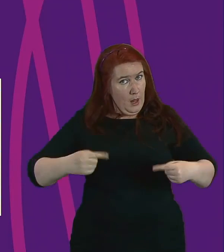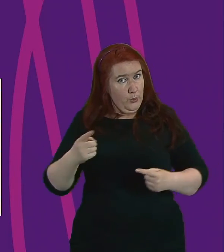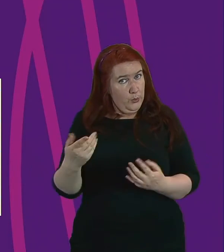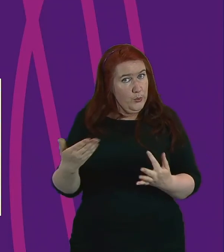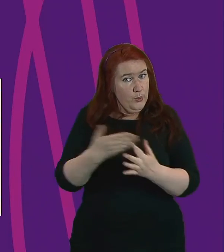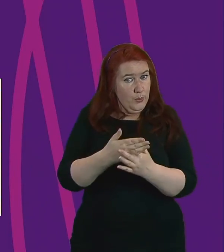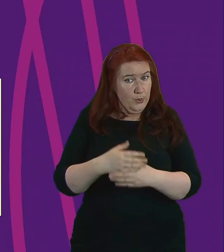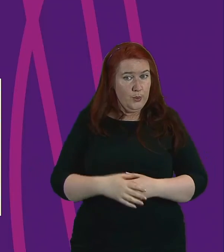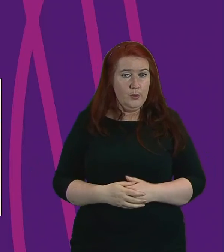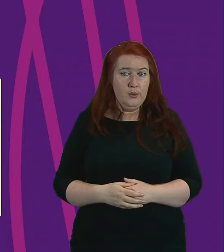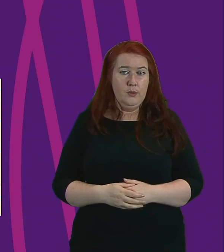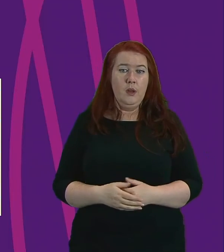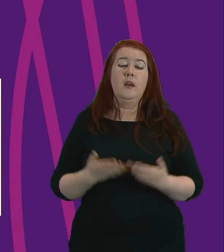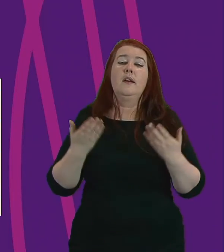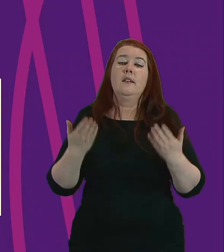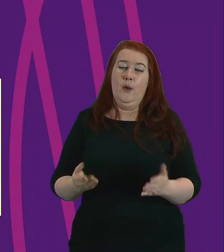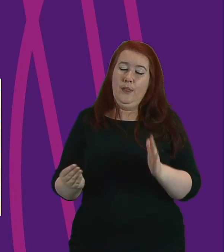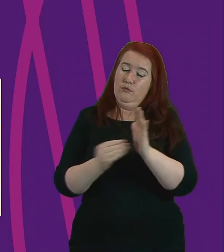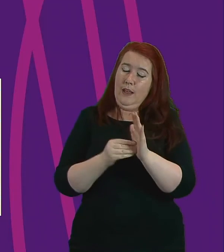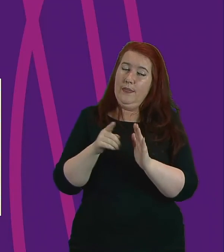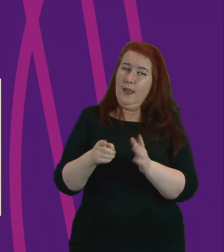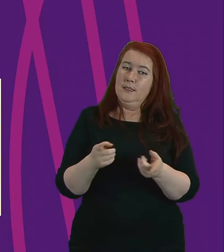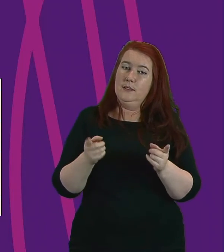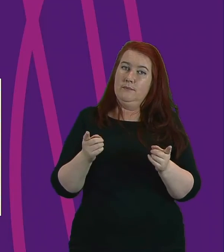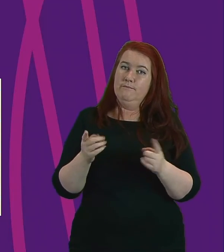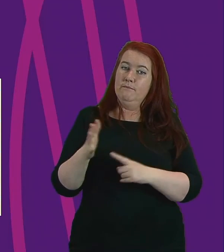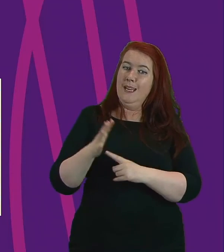It's now on the record, and it's a matter for the Cabinet Secretary to